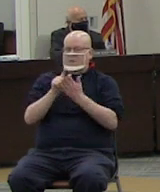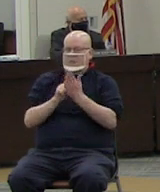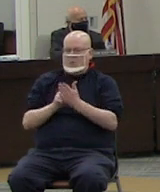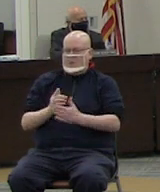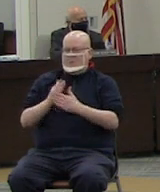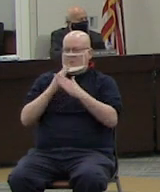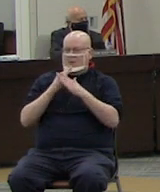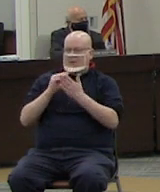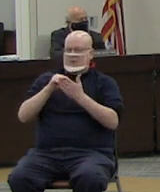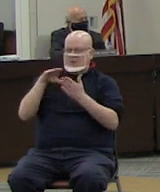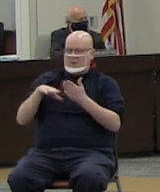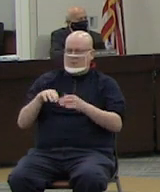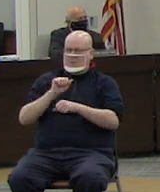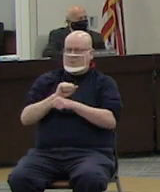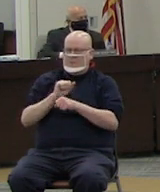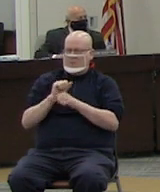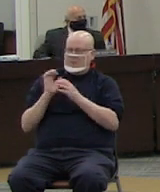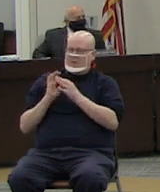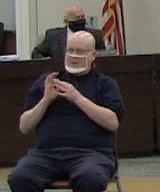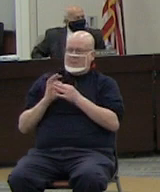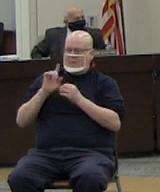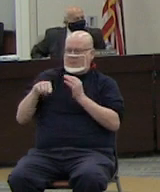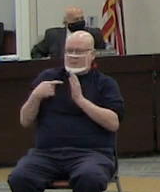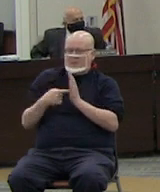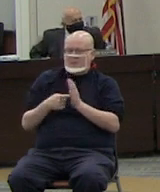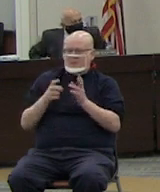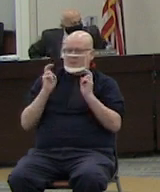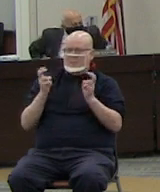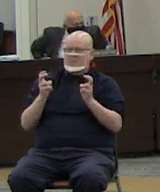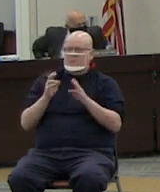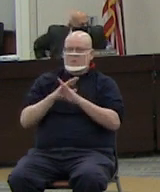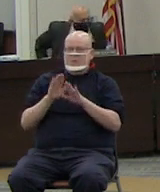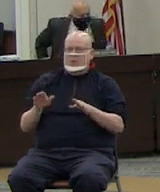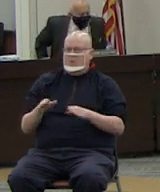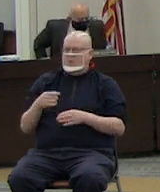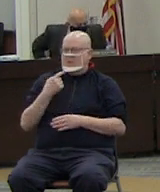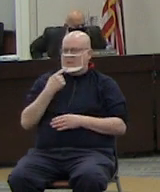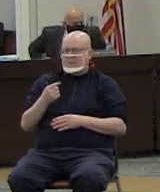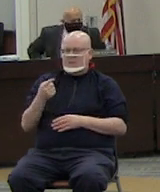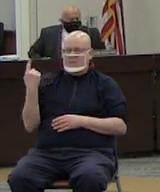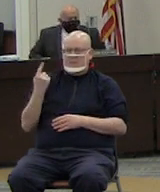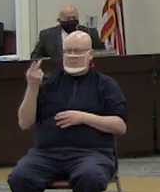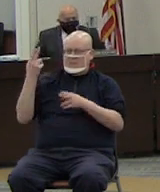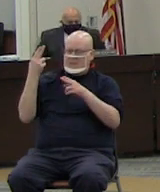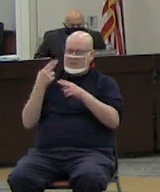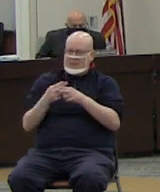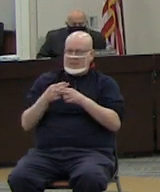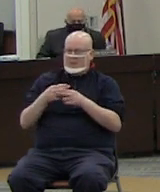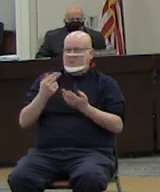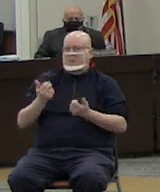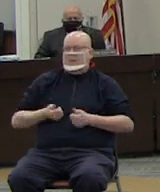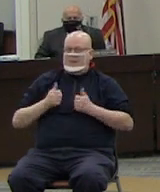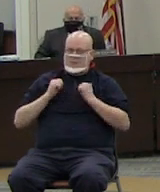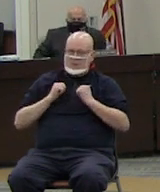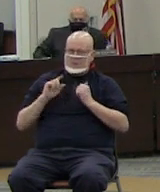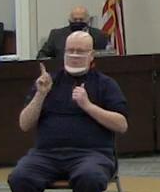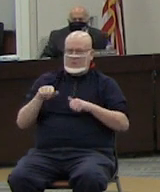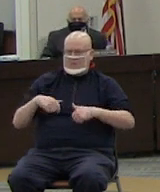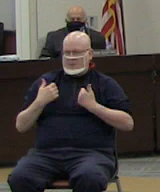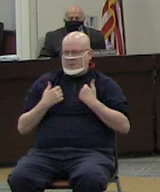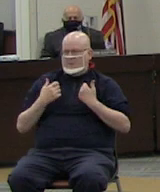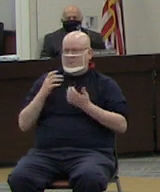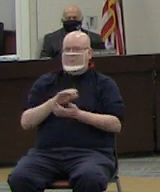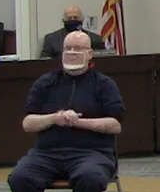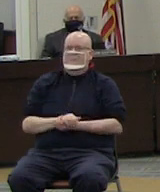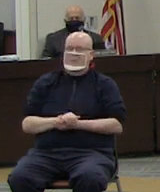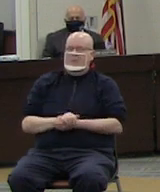and employees, comments about these matters should not include personally identifiable information about particular students or employees. Members